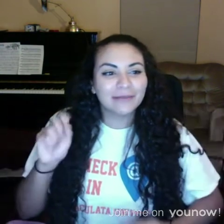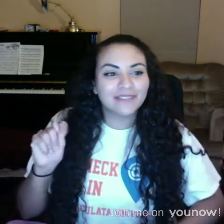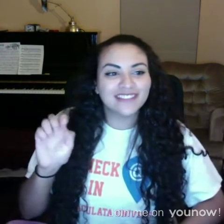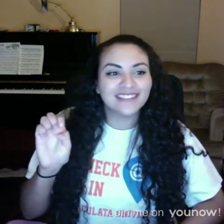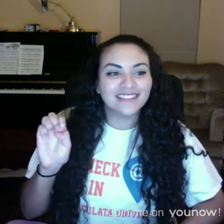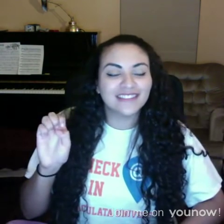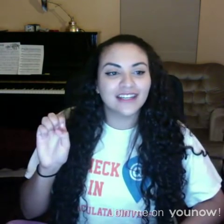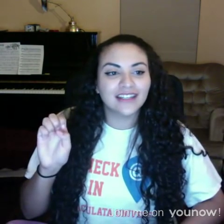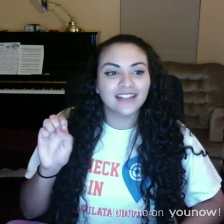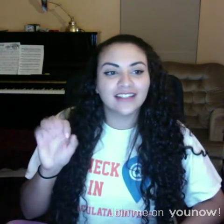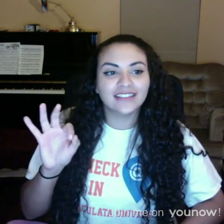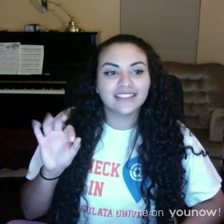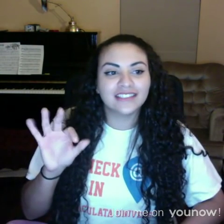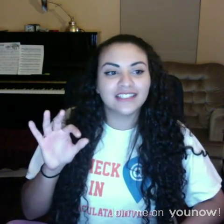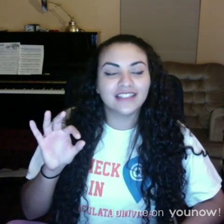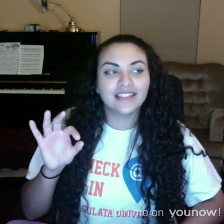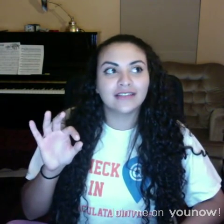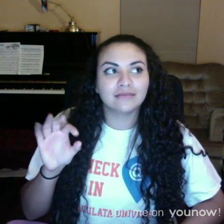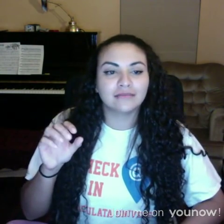What's up? I